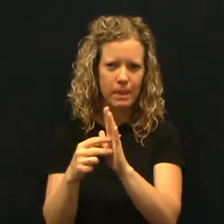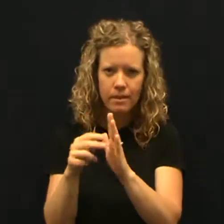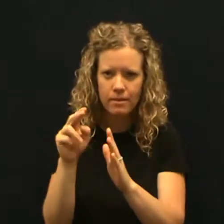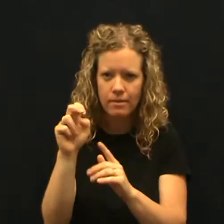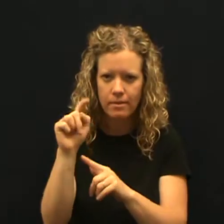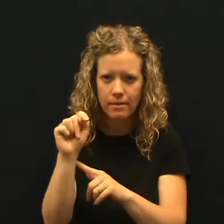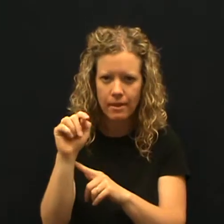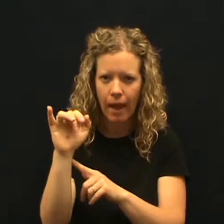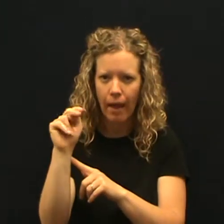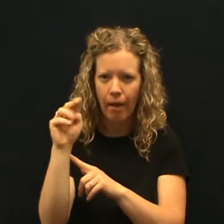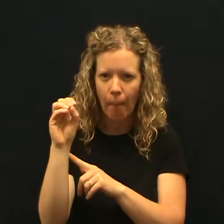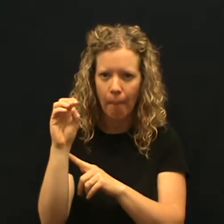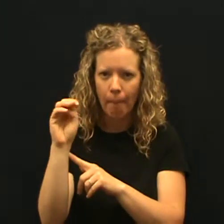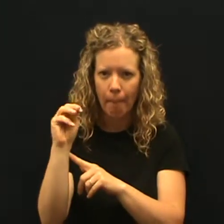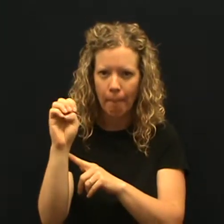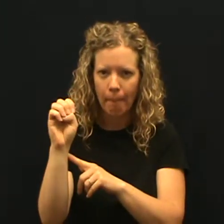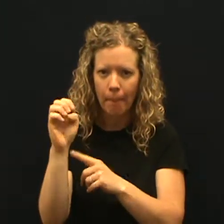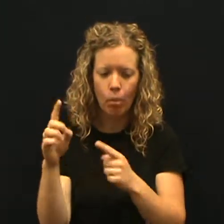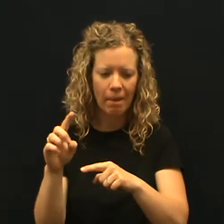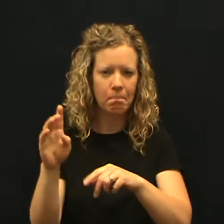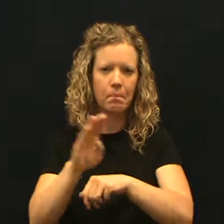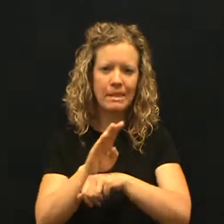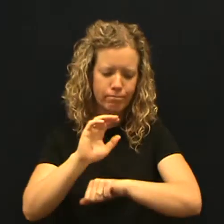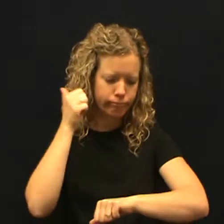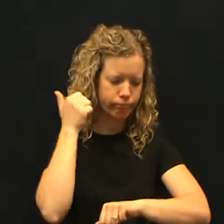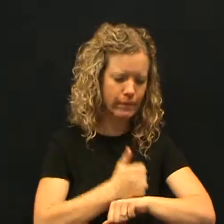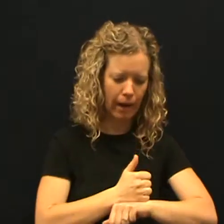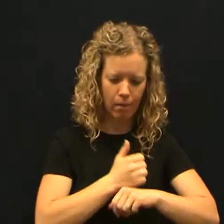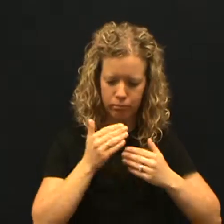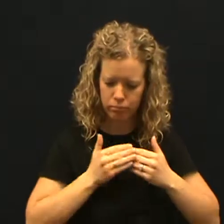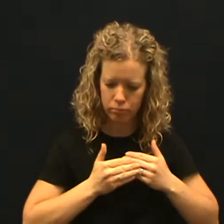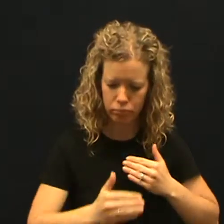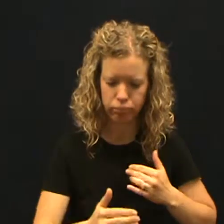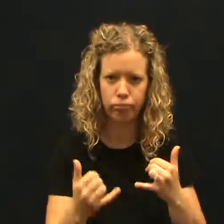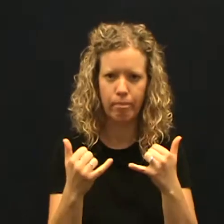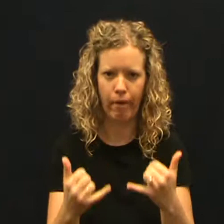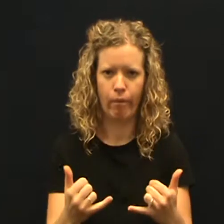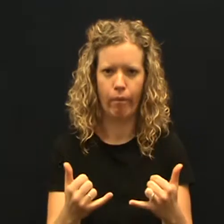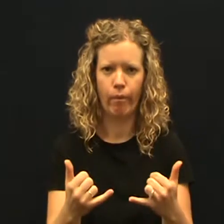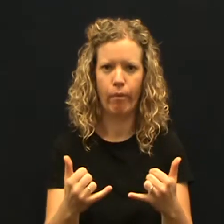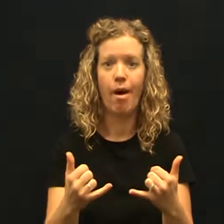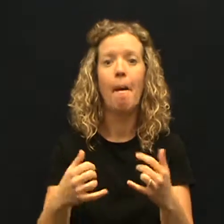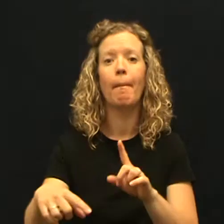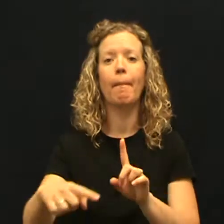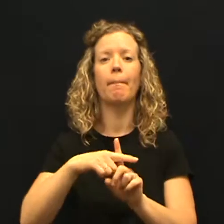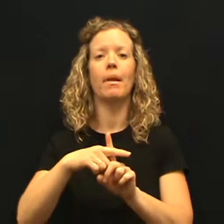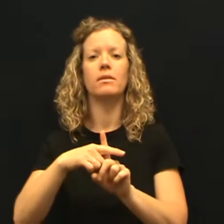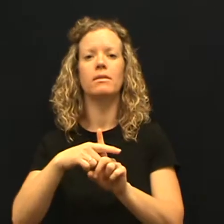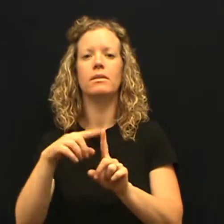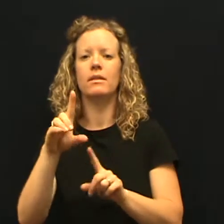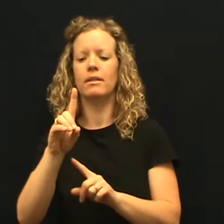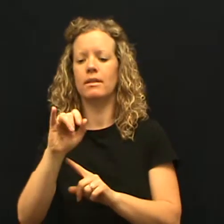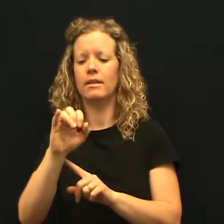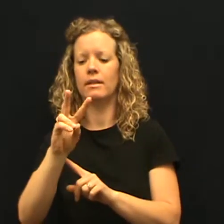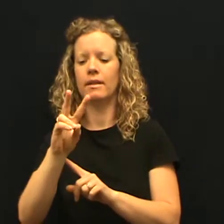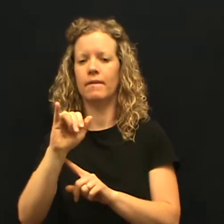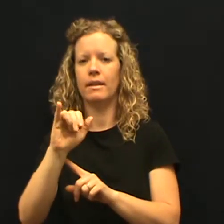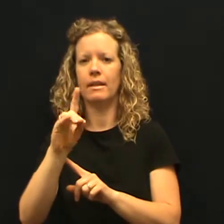of our business until now, less any dividends that we might have paid out from the beginning of